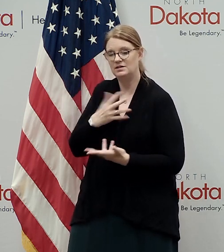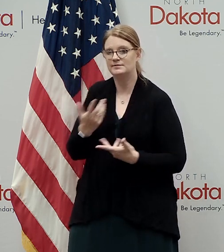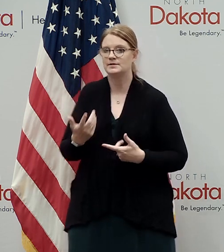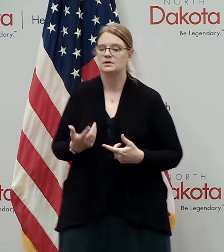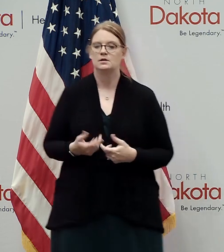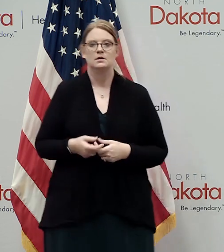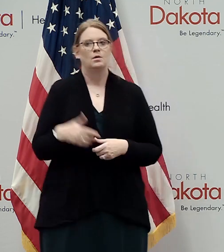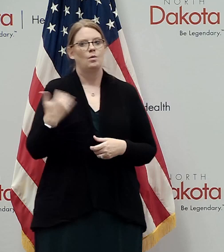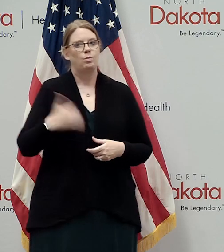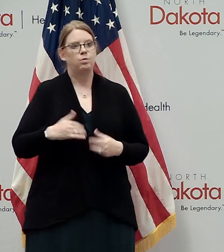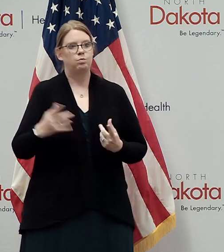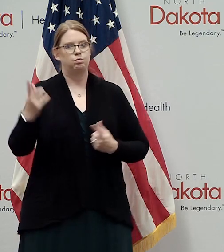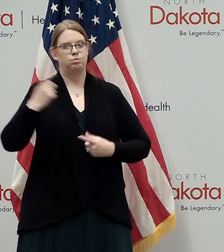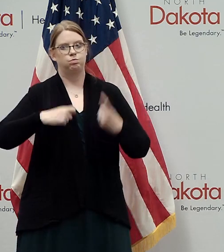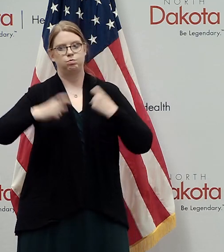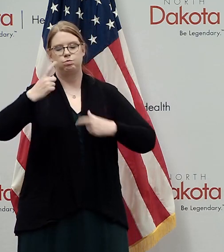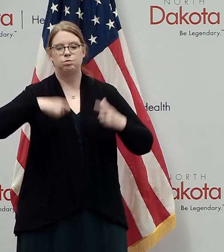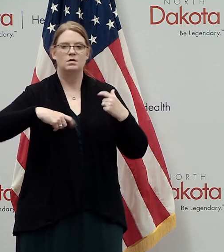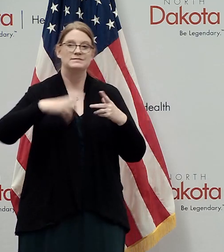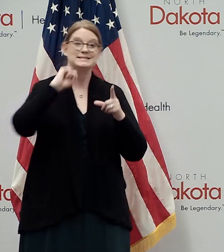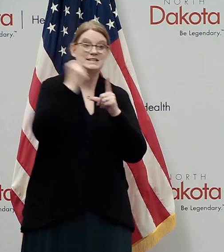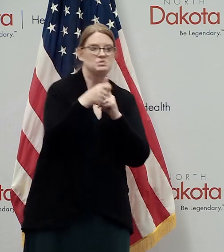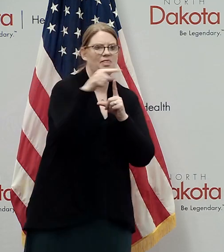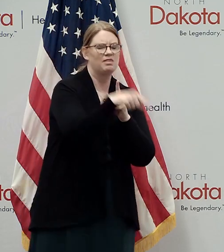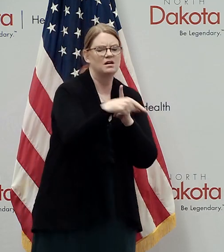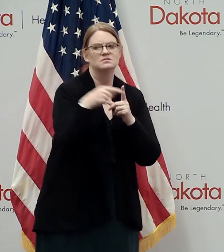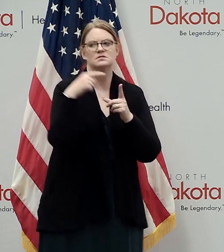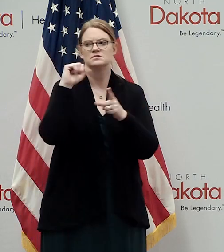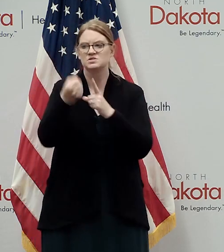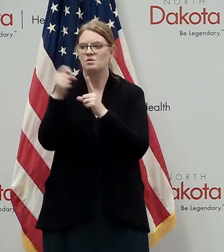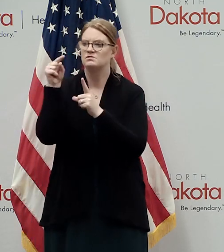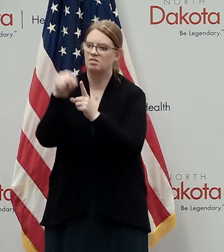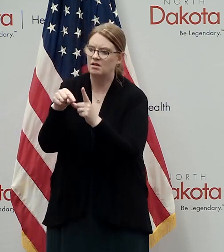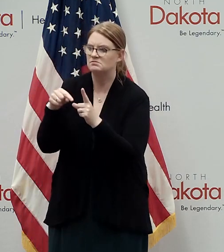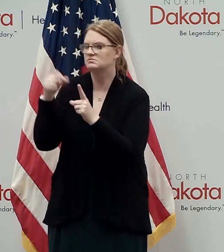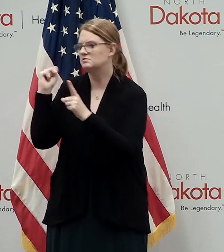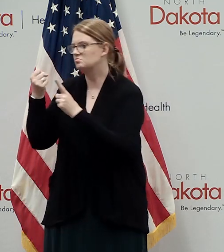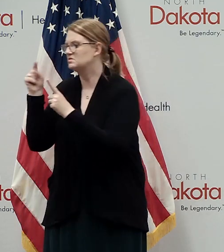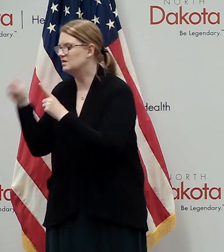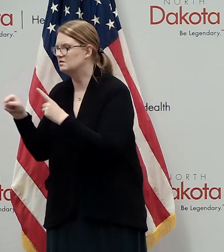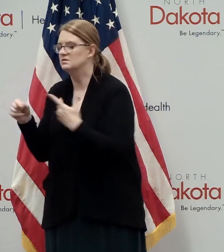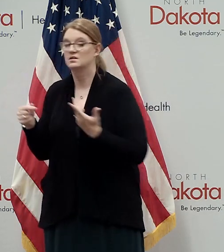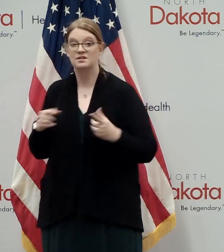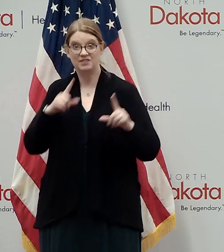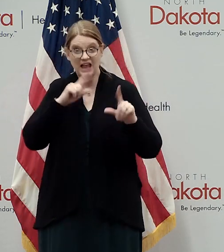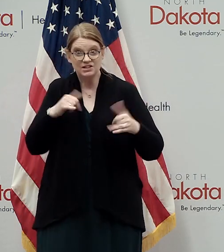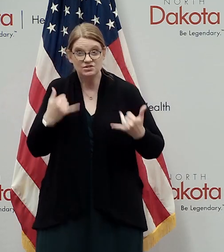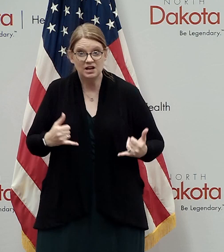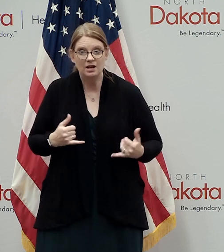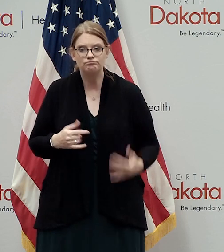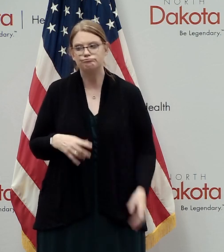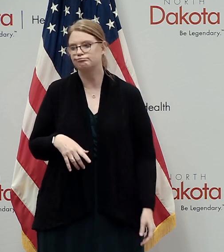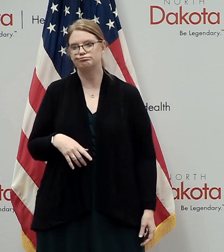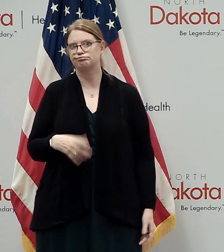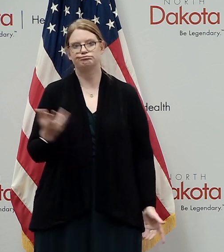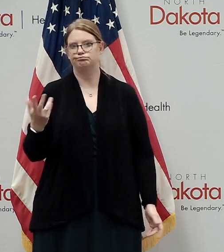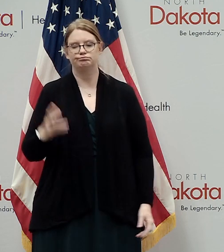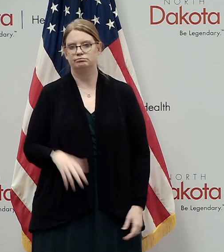lots of questions about different scenarios. We won't have those answers today, because each of those